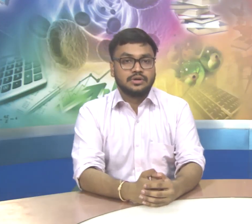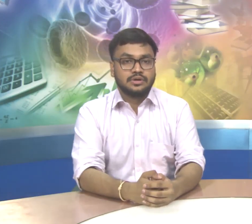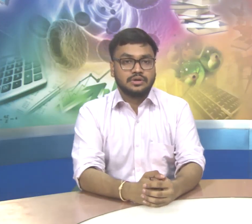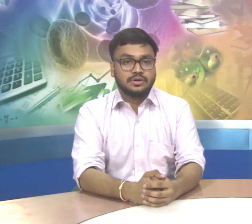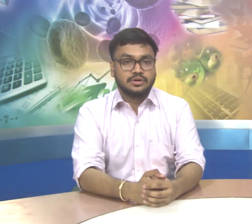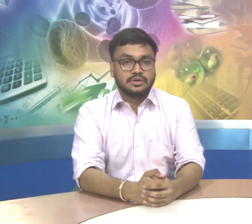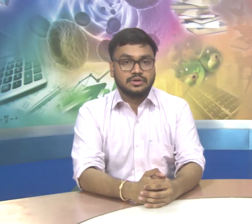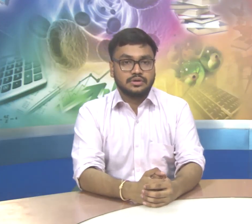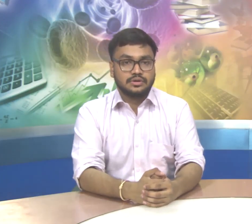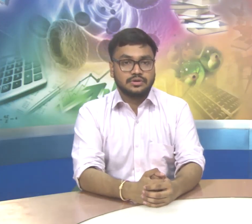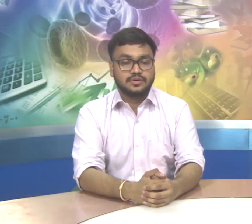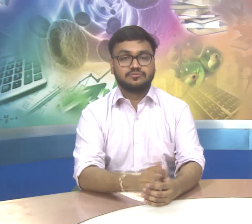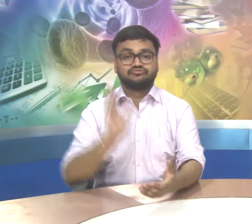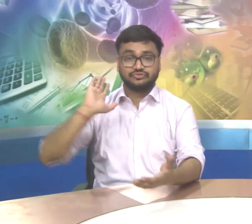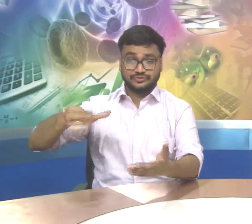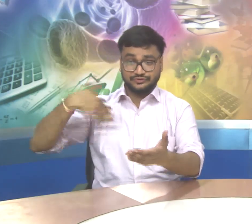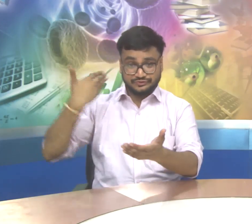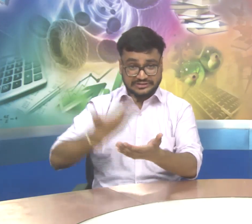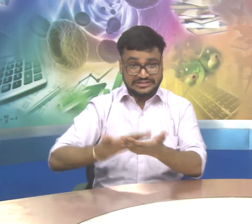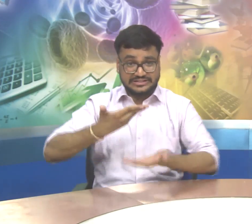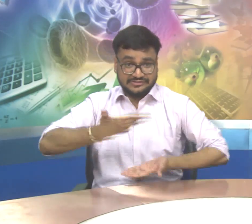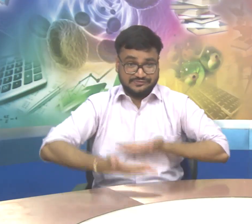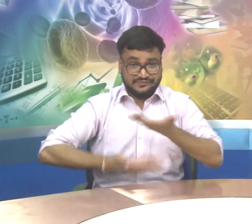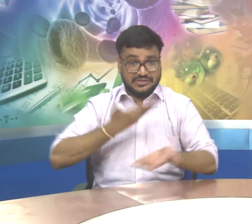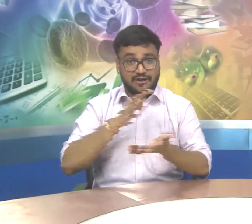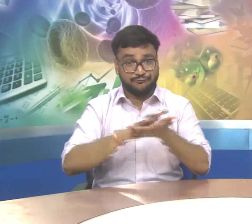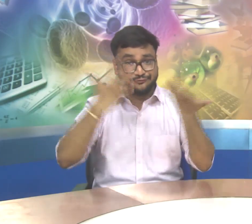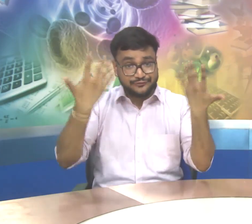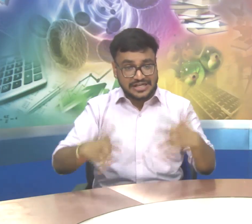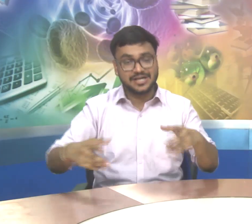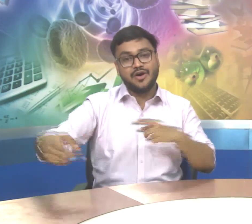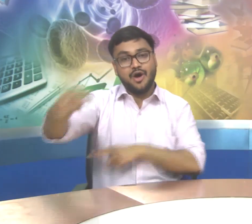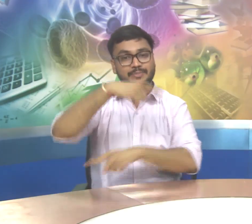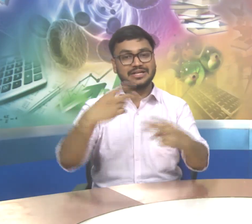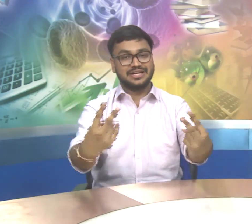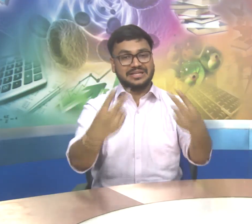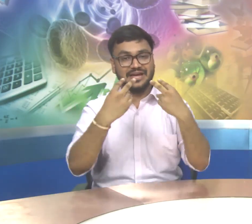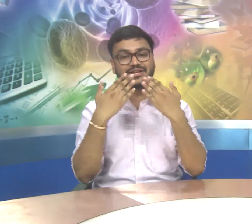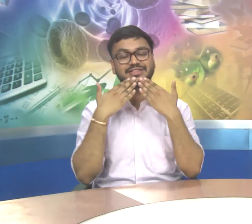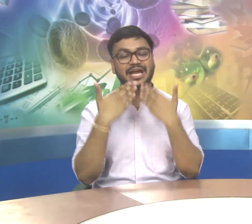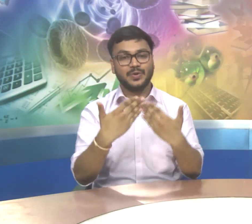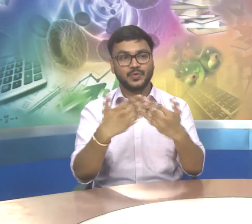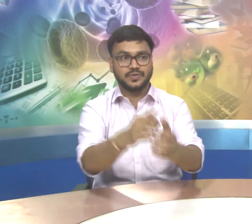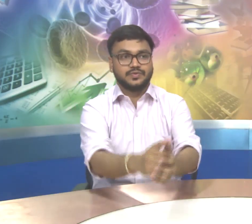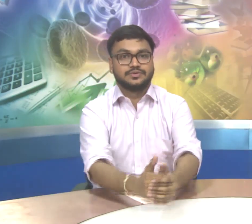abiotic. We have completed our part. Thank you for paying attention.